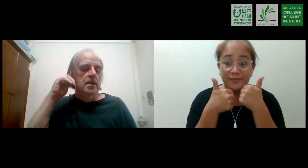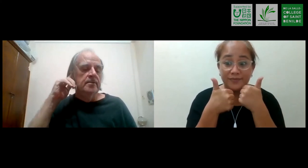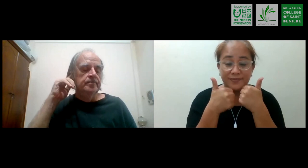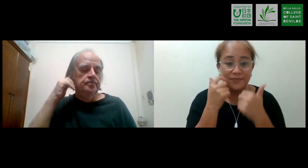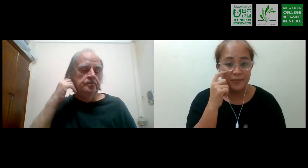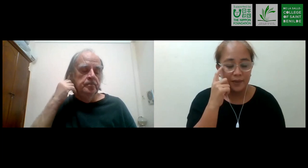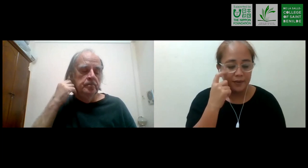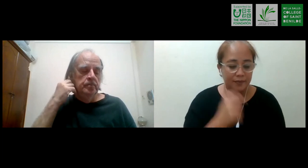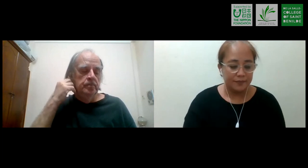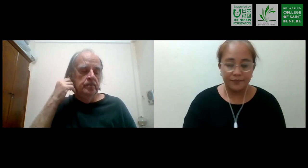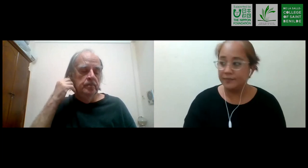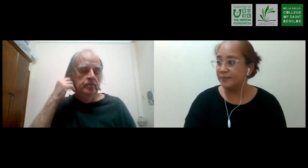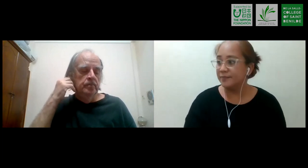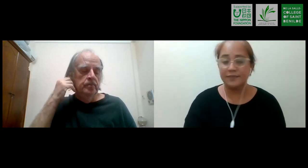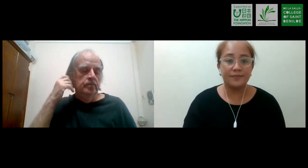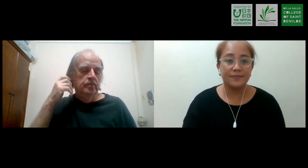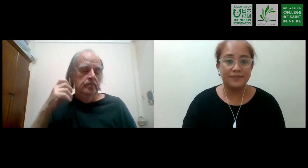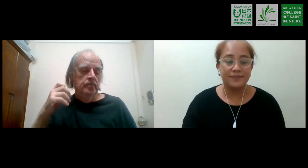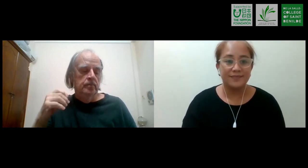So